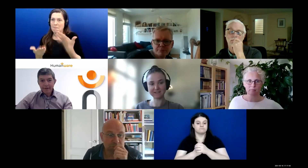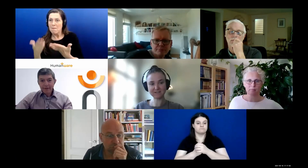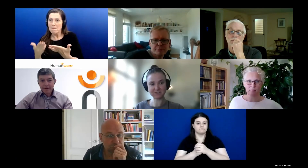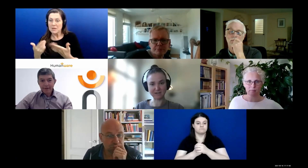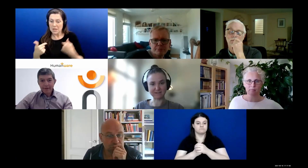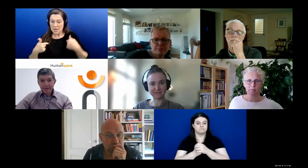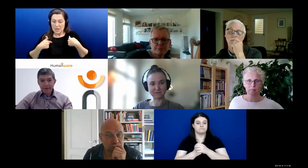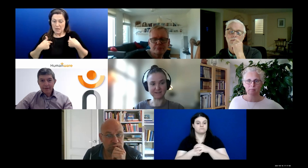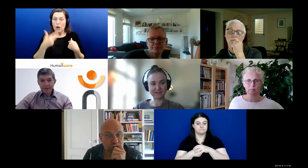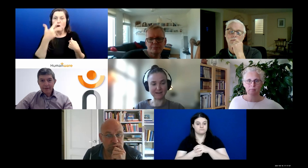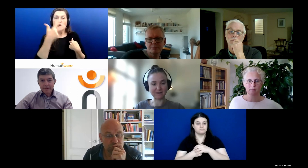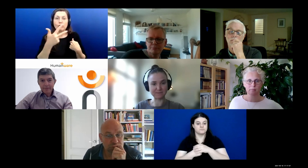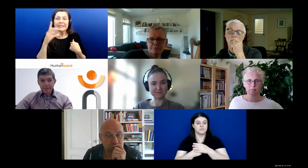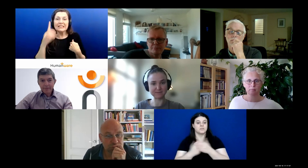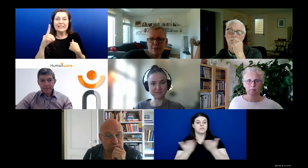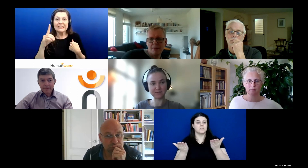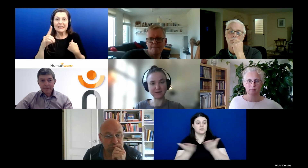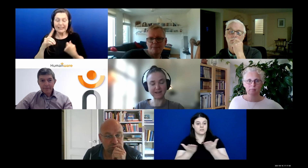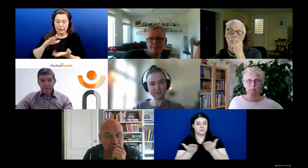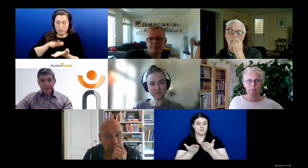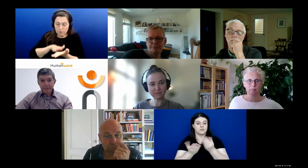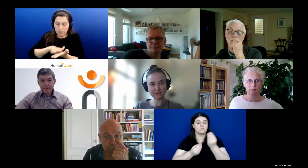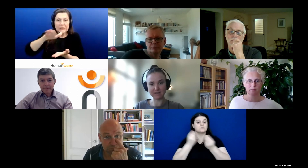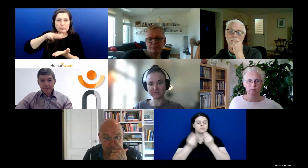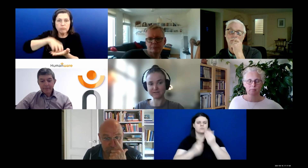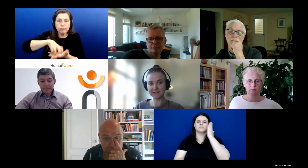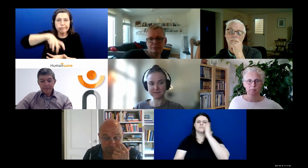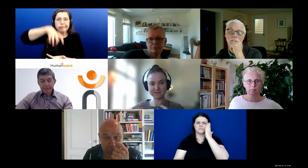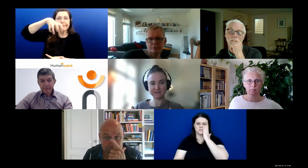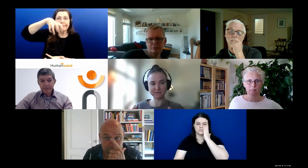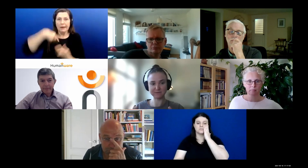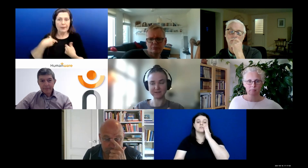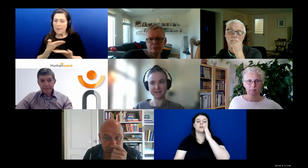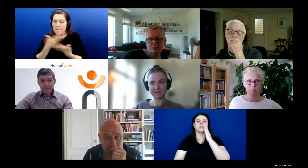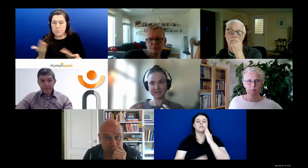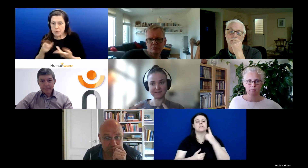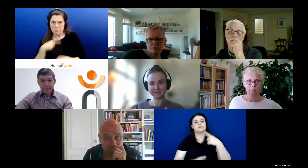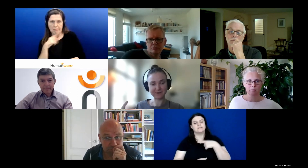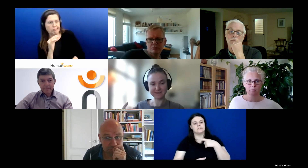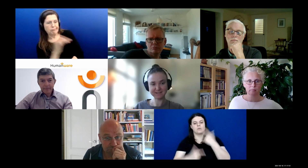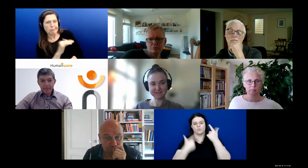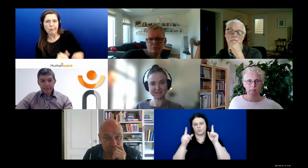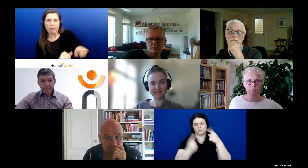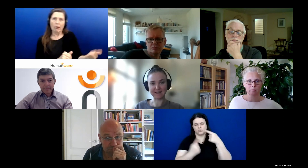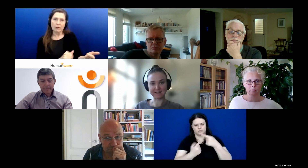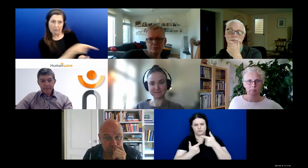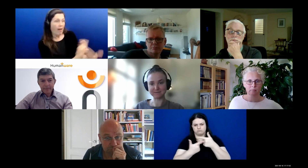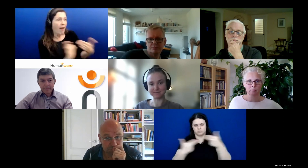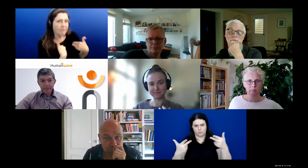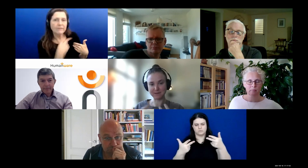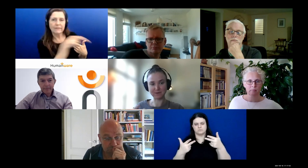Yeah, I can chime in a little bit. So I know for other types of devices